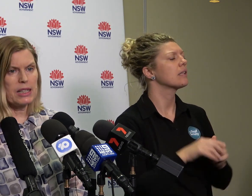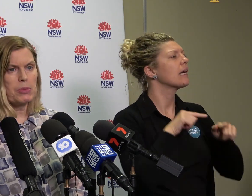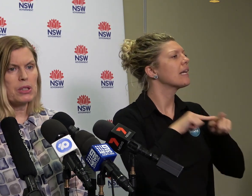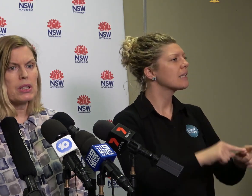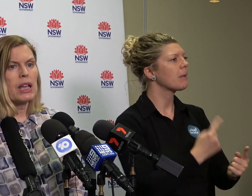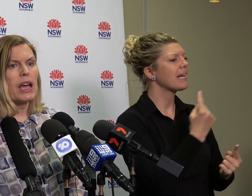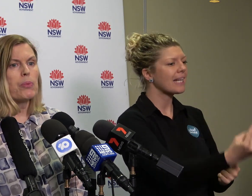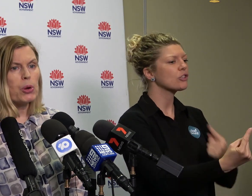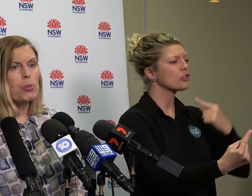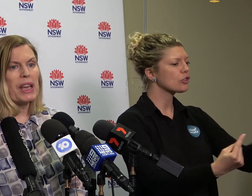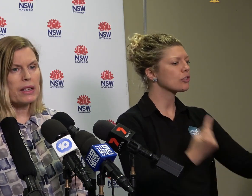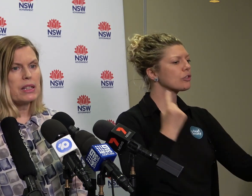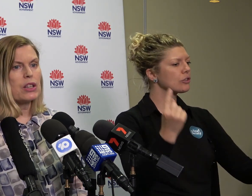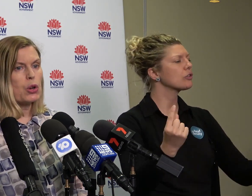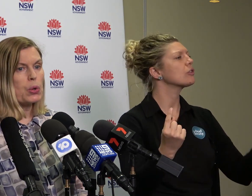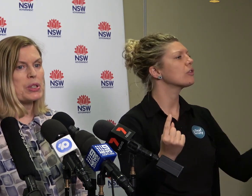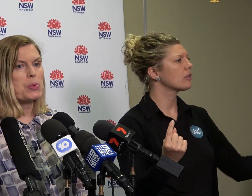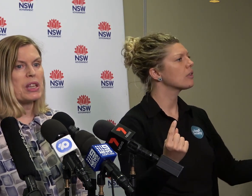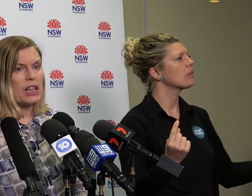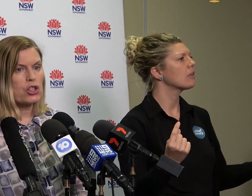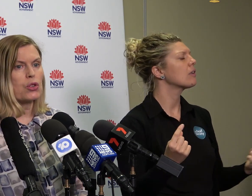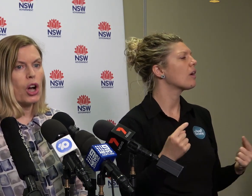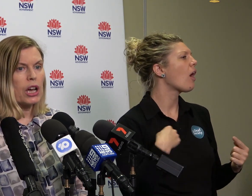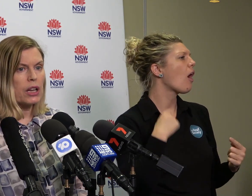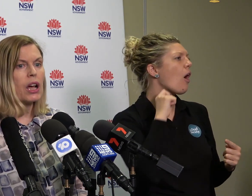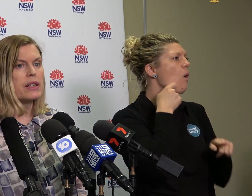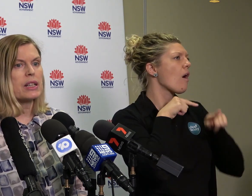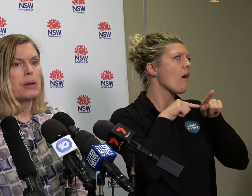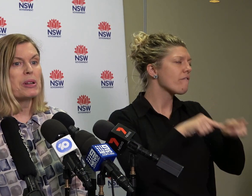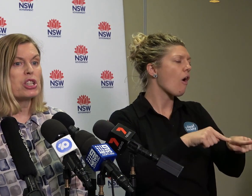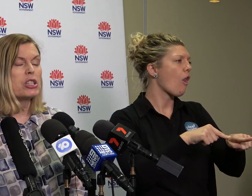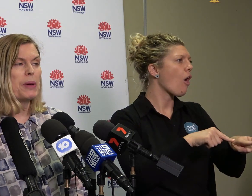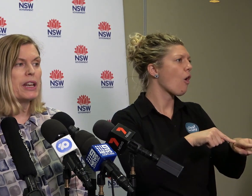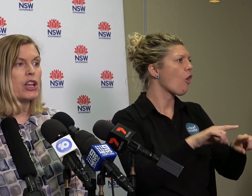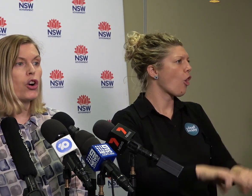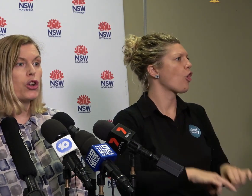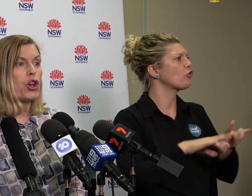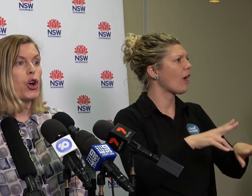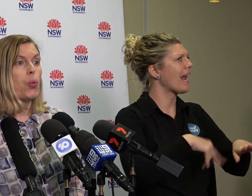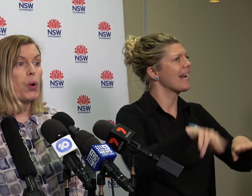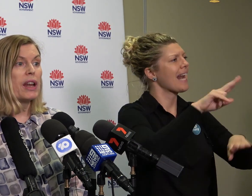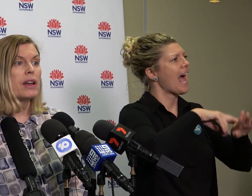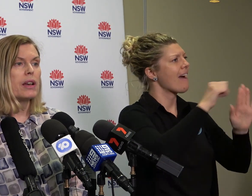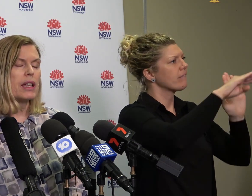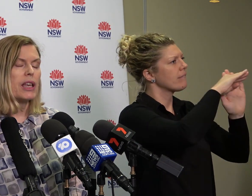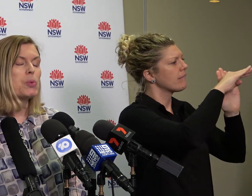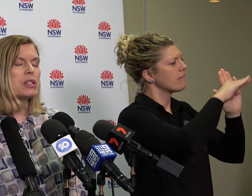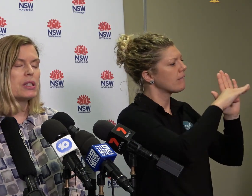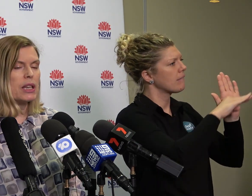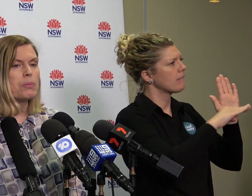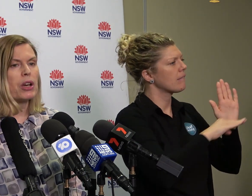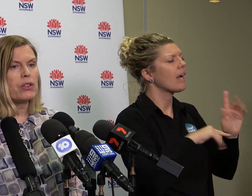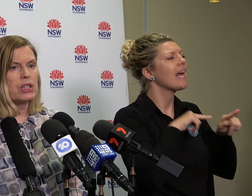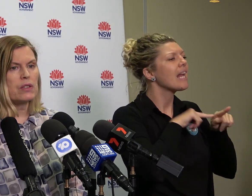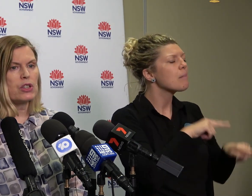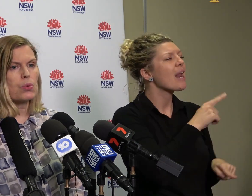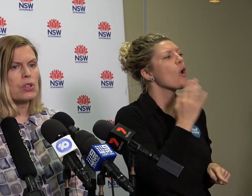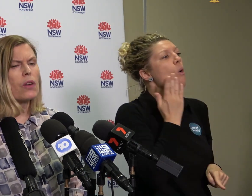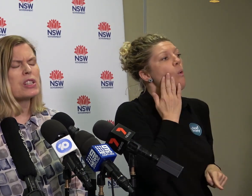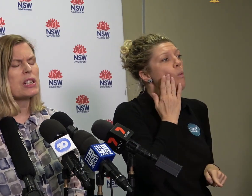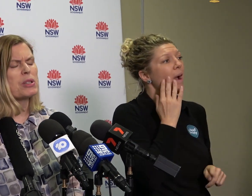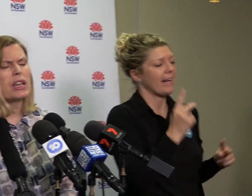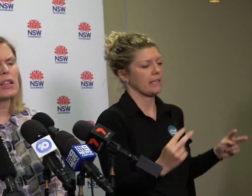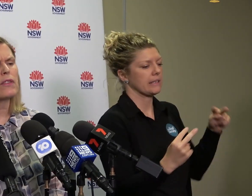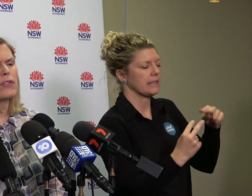case-by-case assessment, and we will be acting in accordance with the national guidelines, but just depending on when he was seen by those